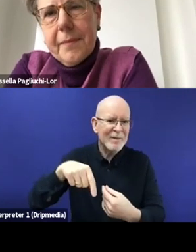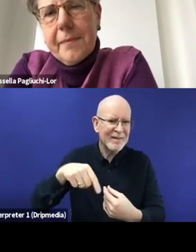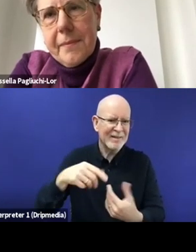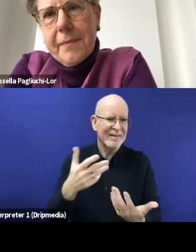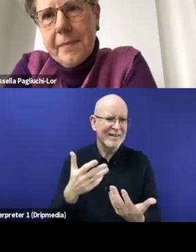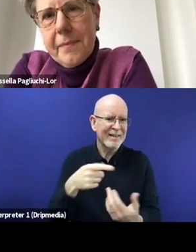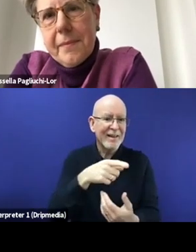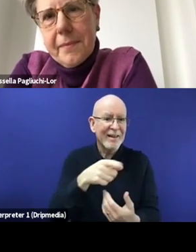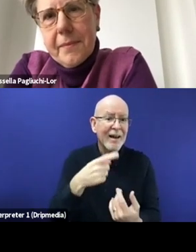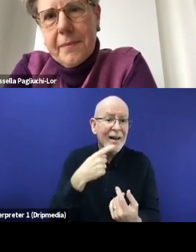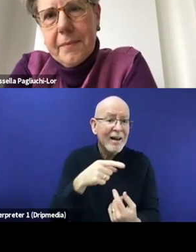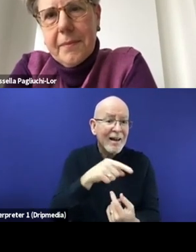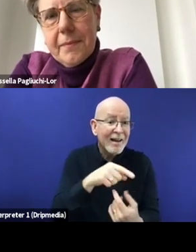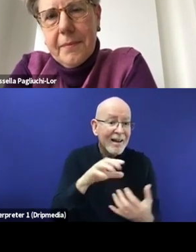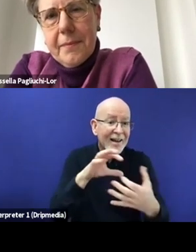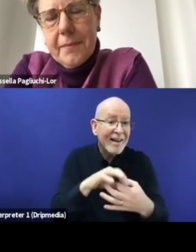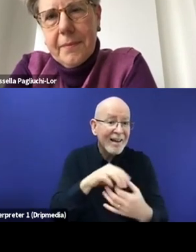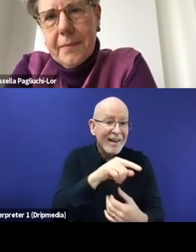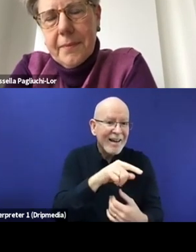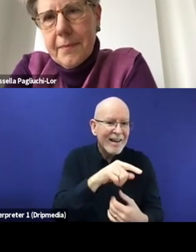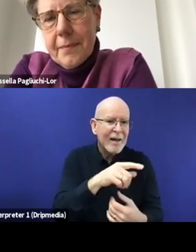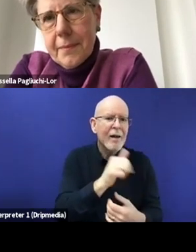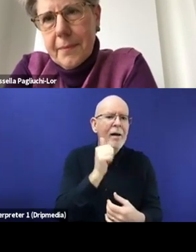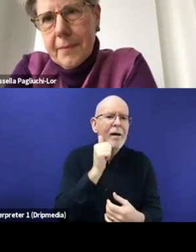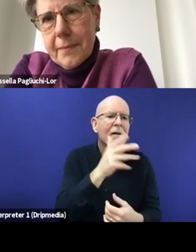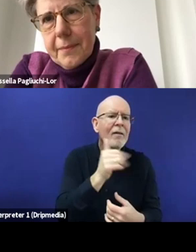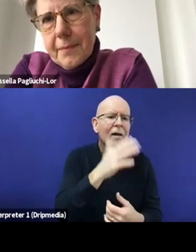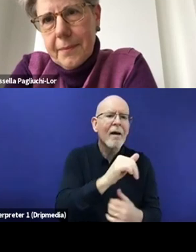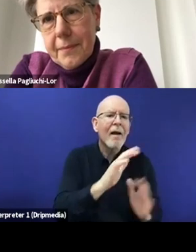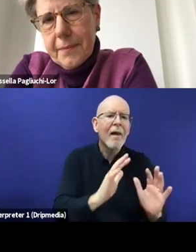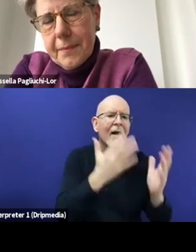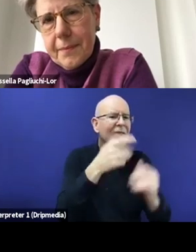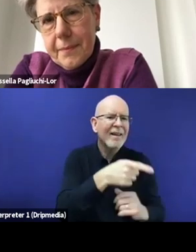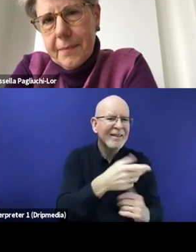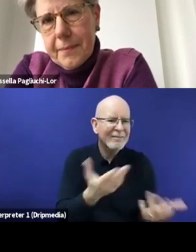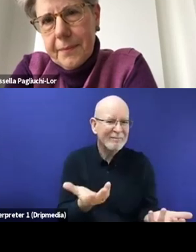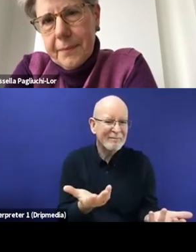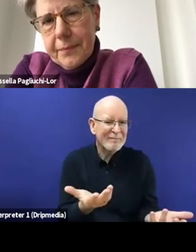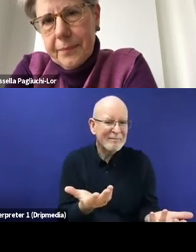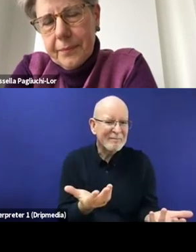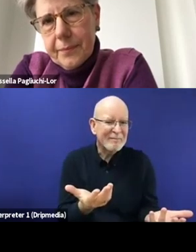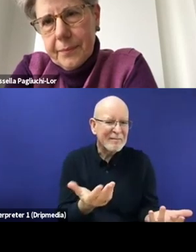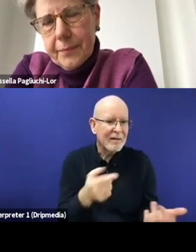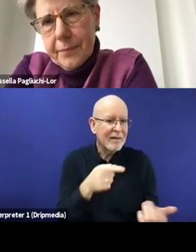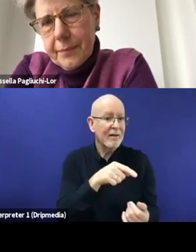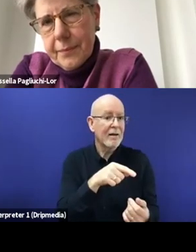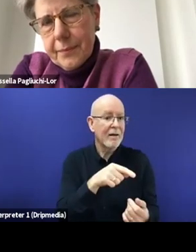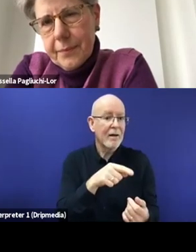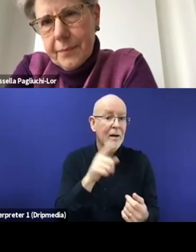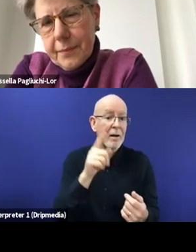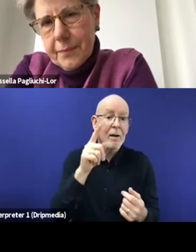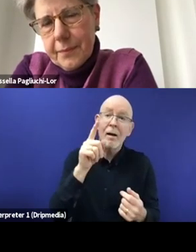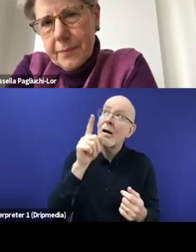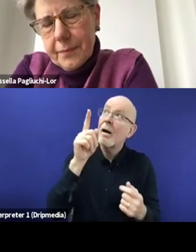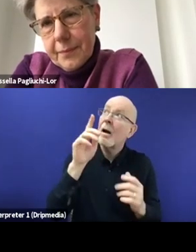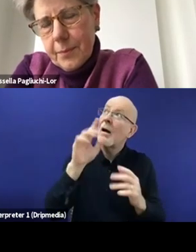were requesting, because that's what, wherever their headquarters were based, were looking for. And it wasn't explicit, but these people were very clever, and